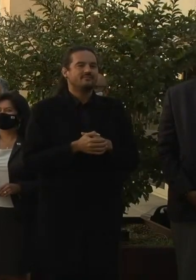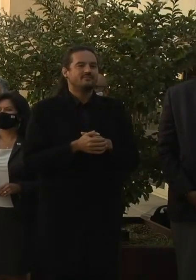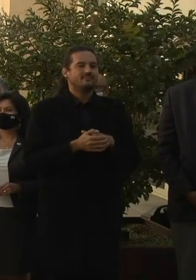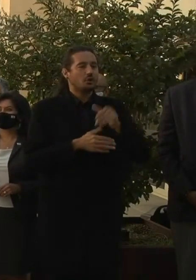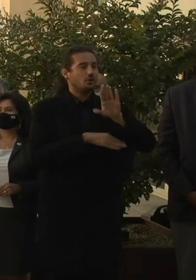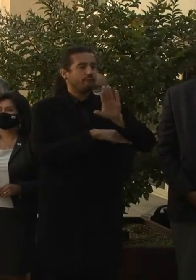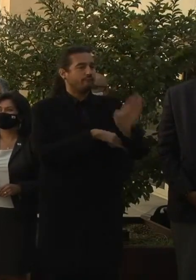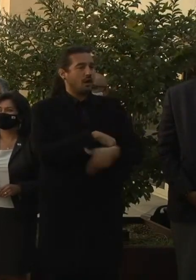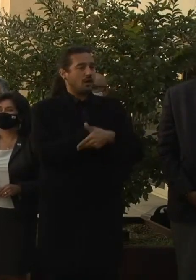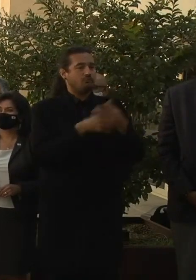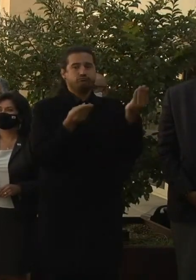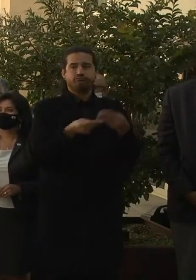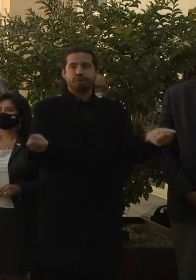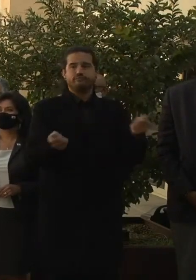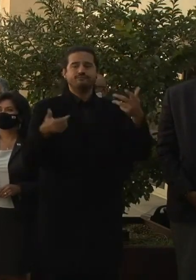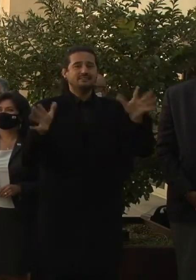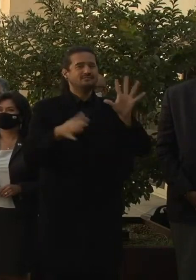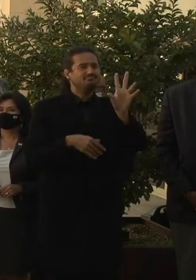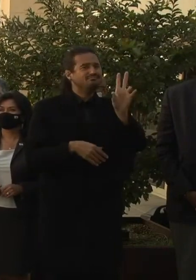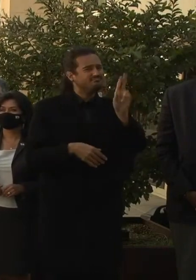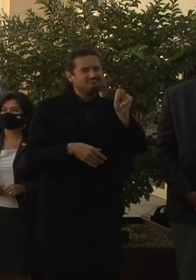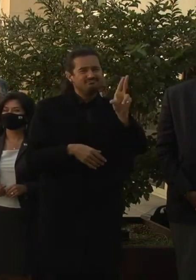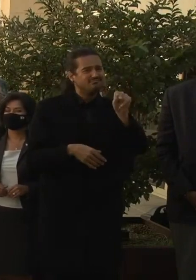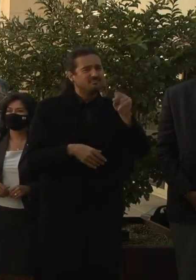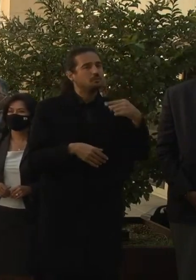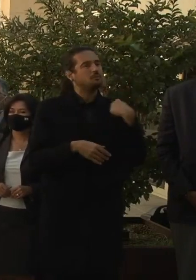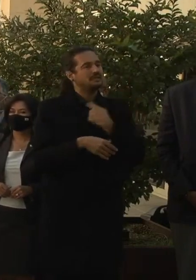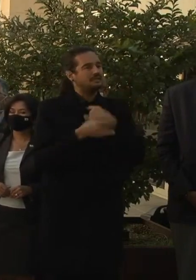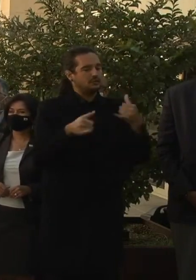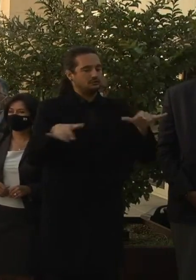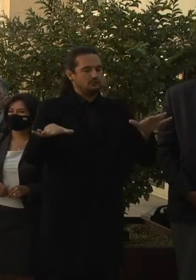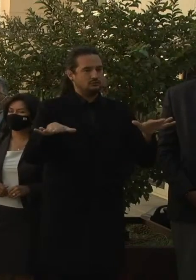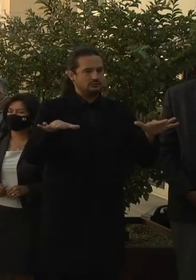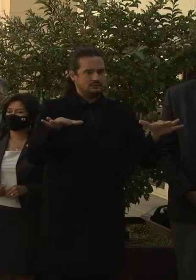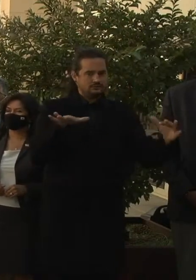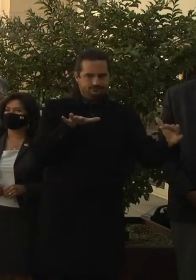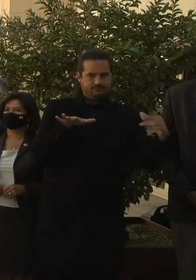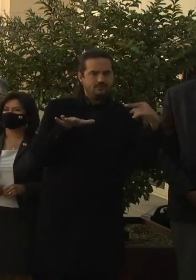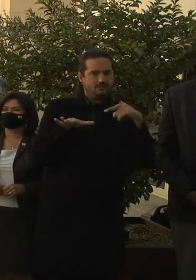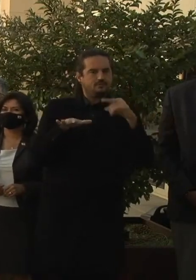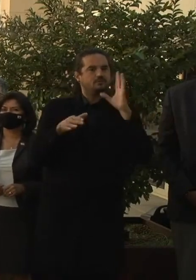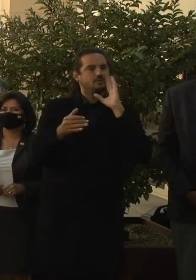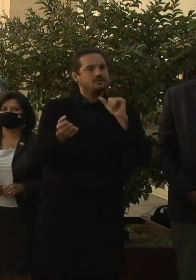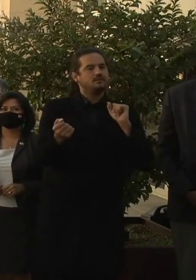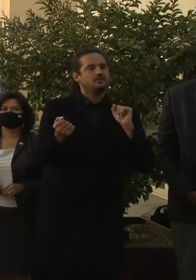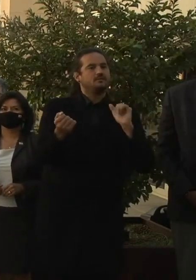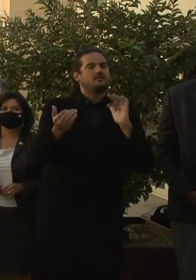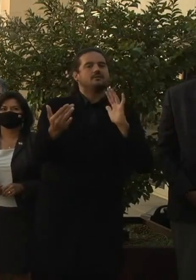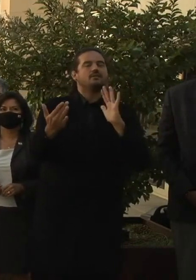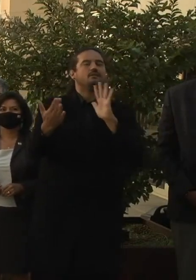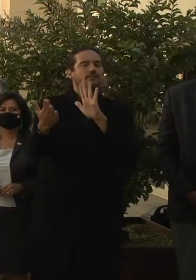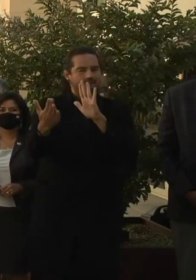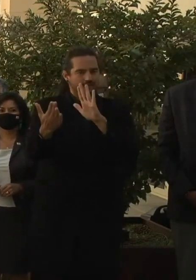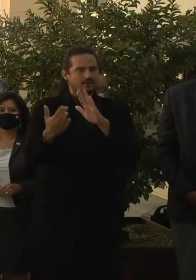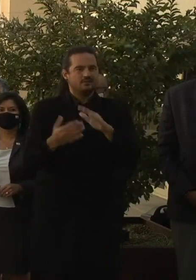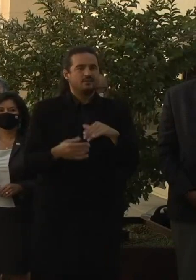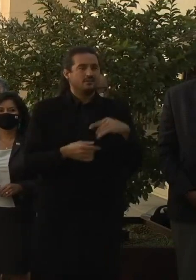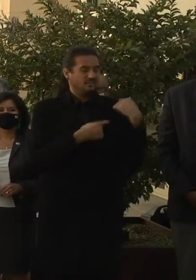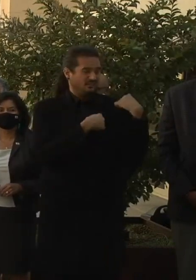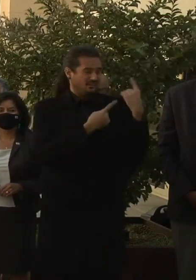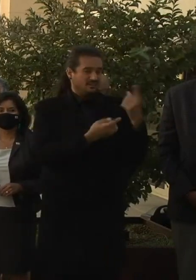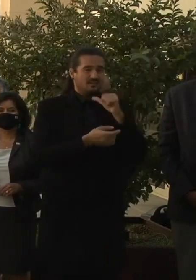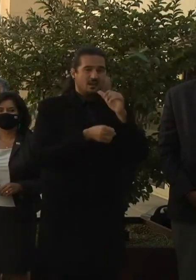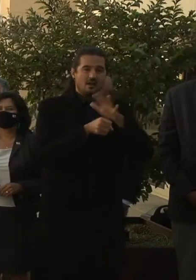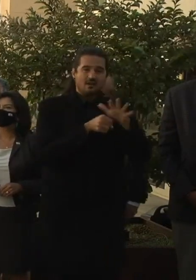the trajectory of a state that for decades has been under-resourced in terms of its strategies and its intentionality in terms of